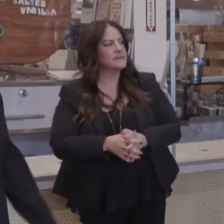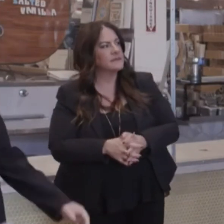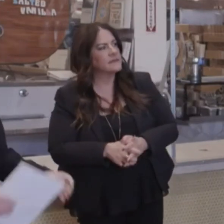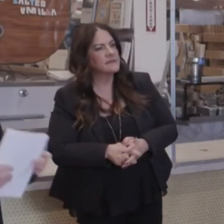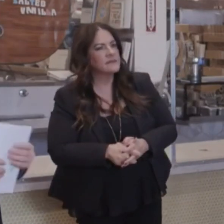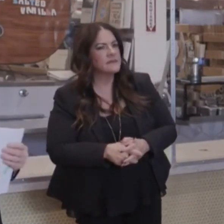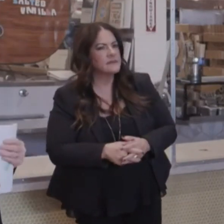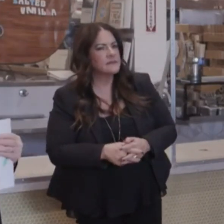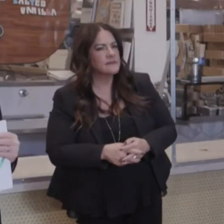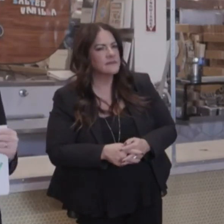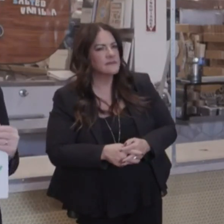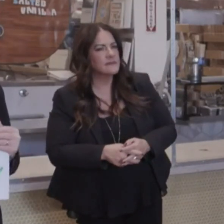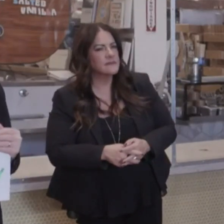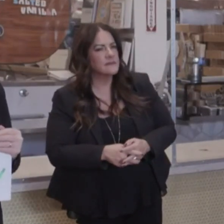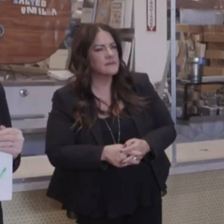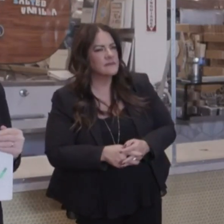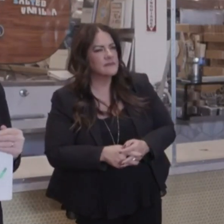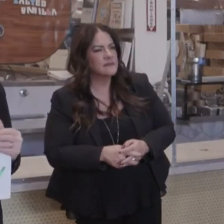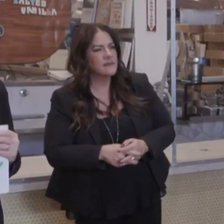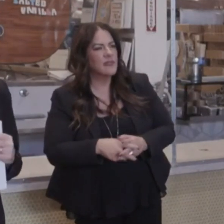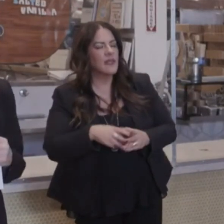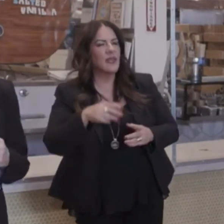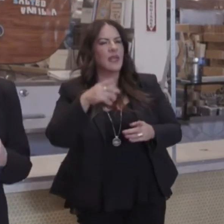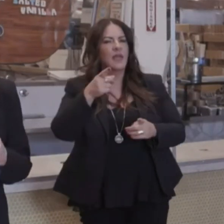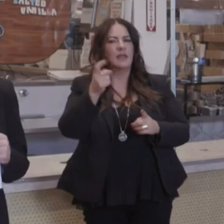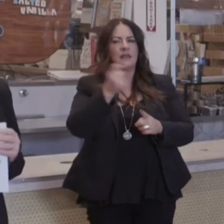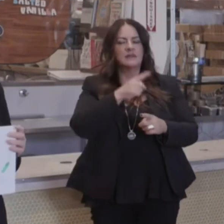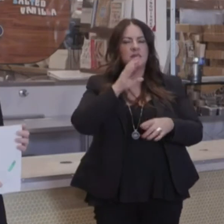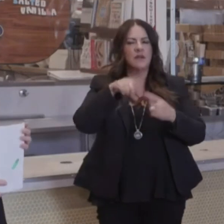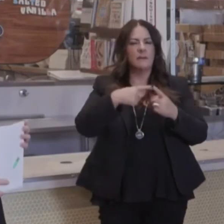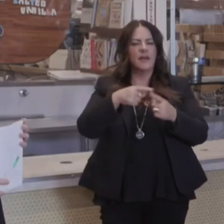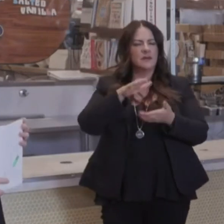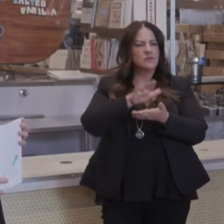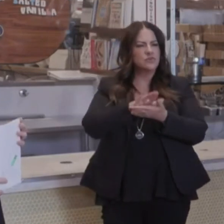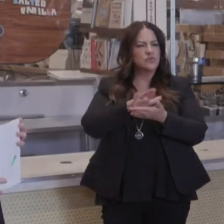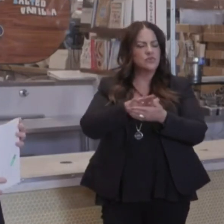said that local control was a complete failure